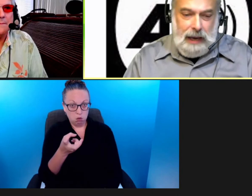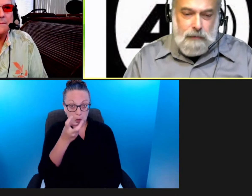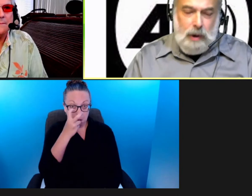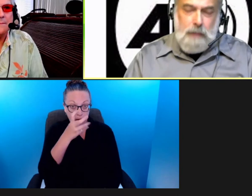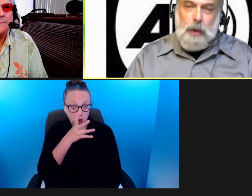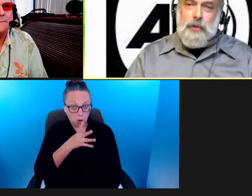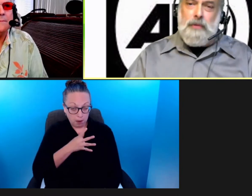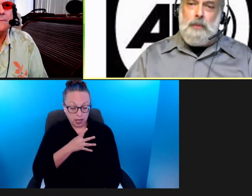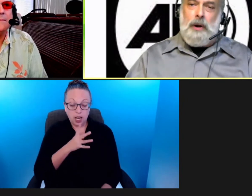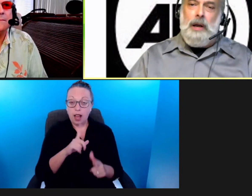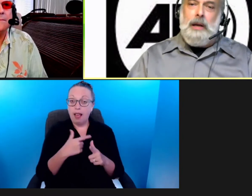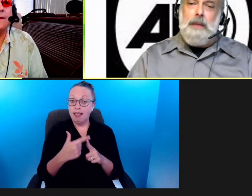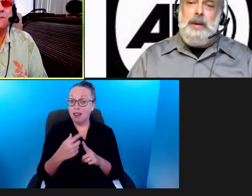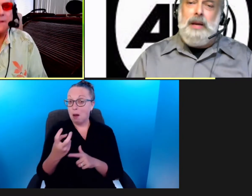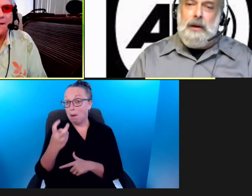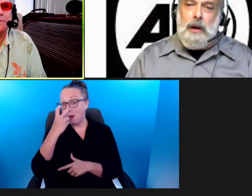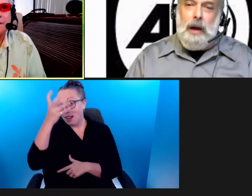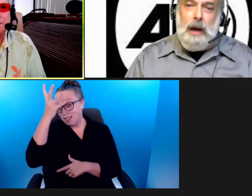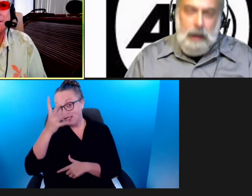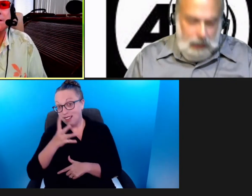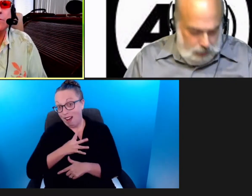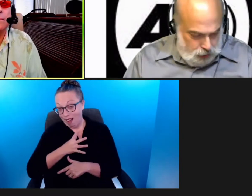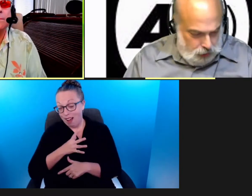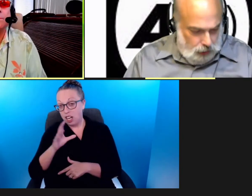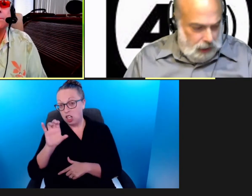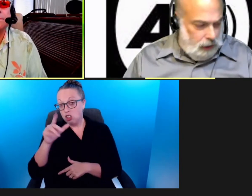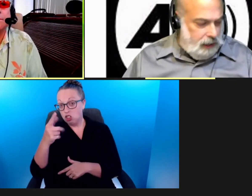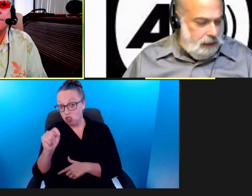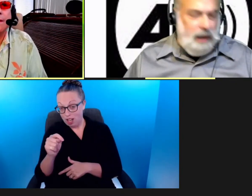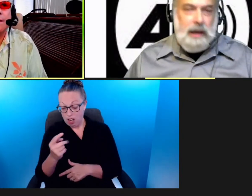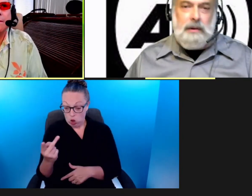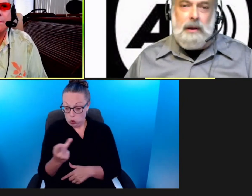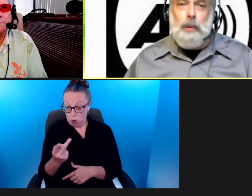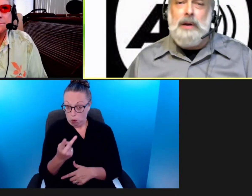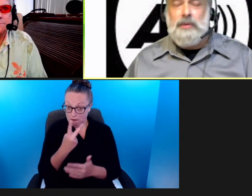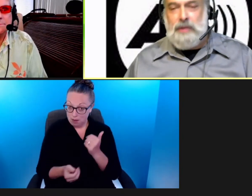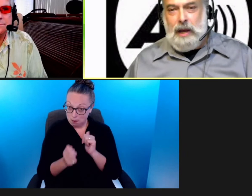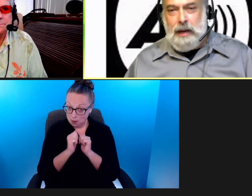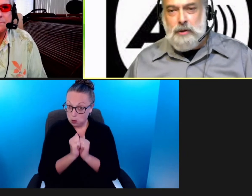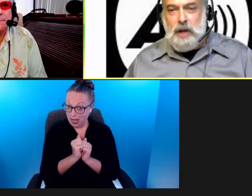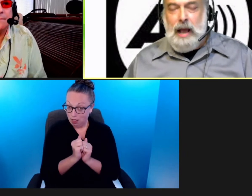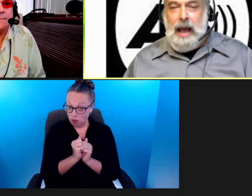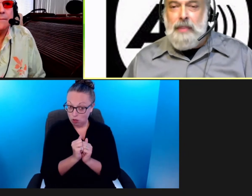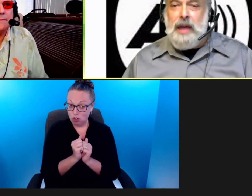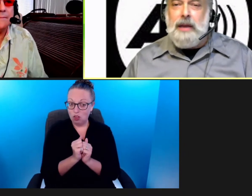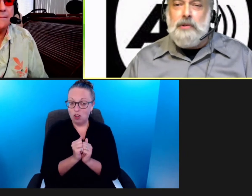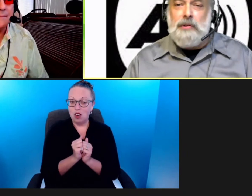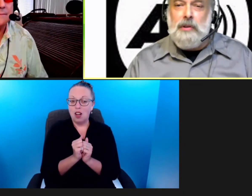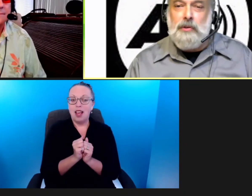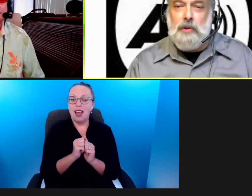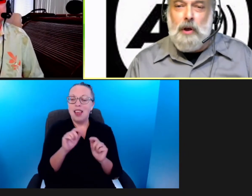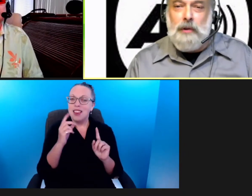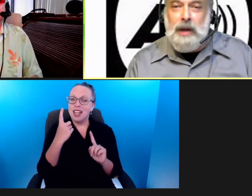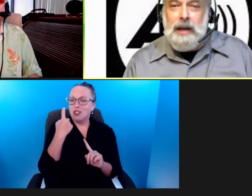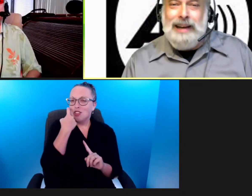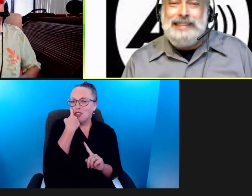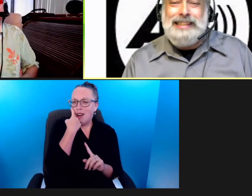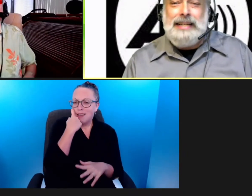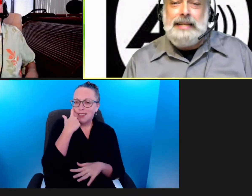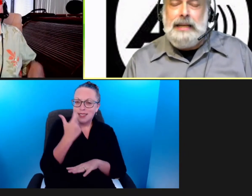Chet Avery, both of them on a Yeah, committee. sure. Sure, and on a committee at Arena Stage, and they had just